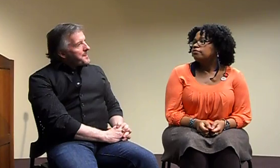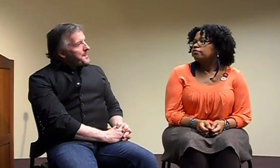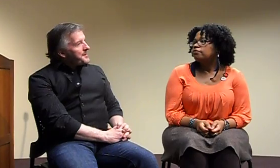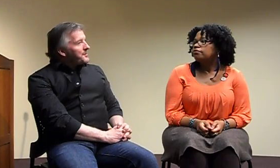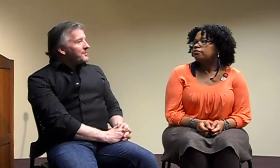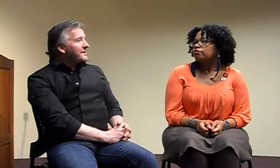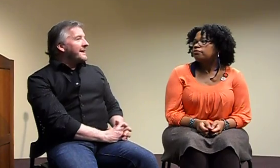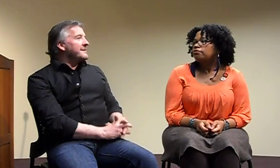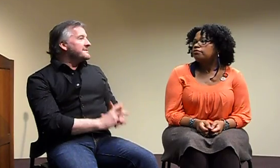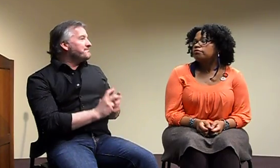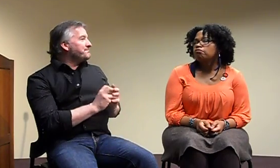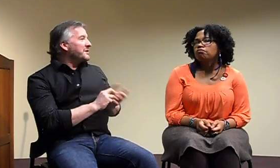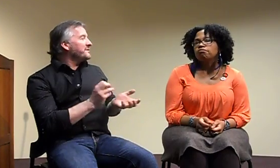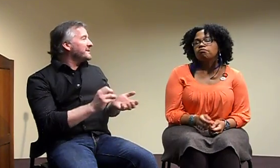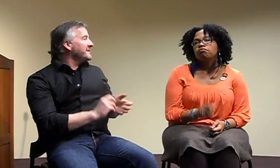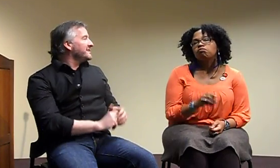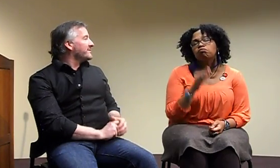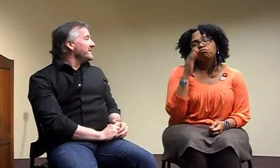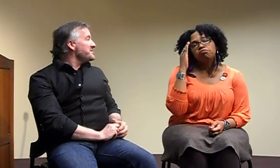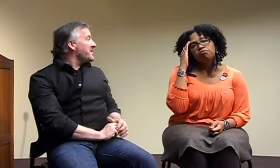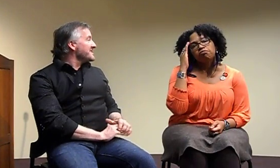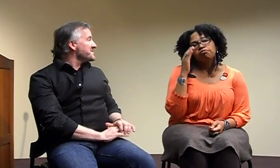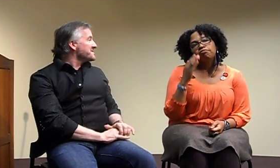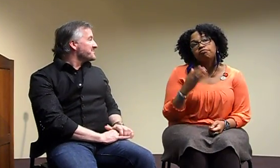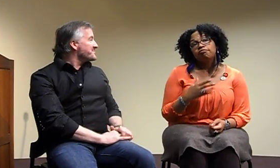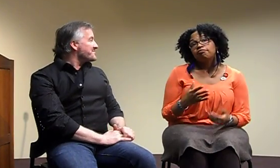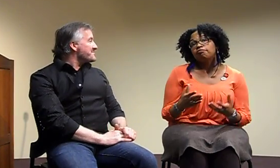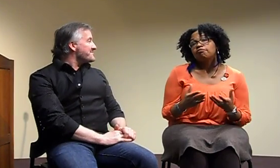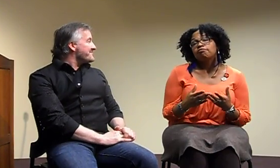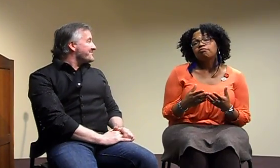You know, I had a perfectly lovely childhood.